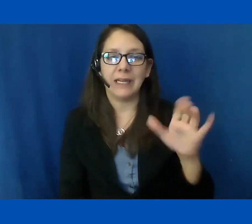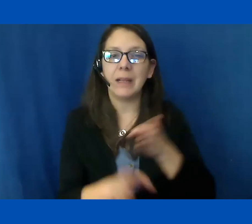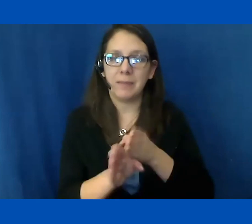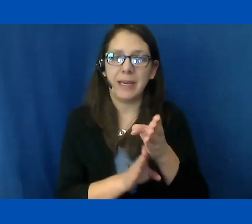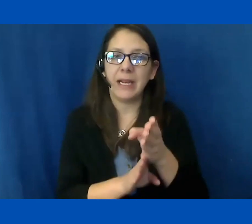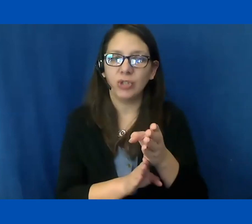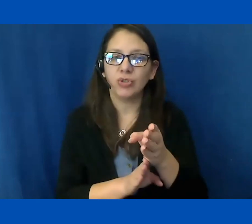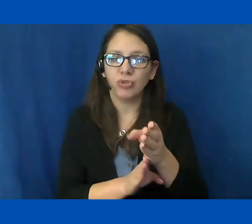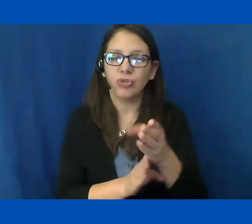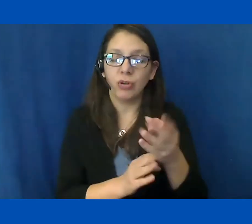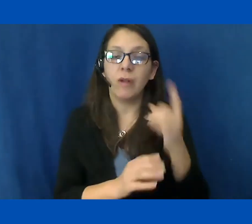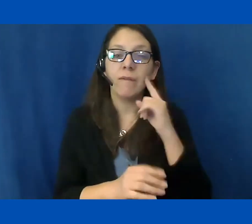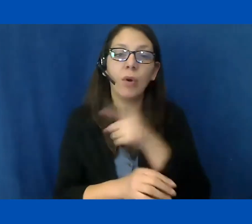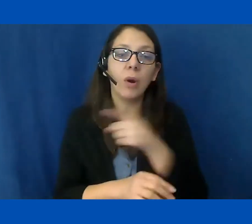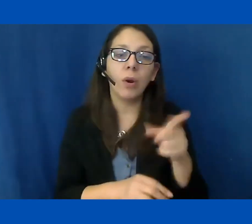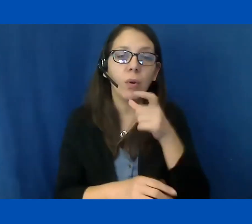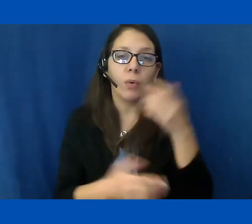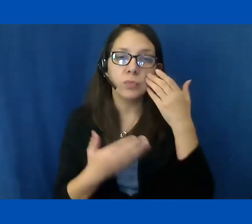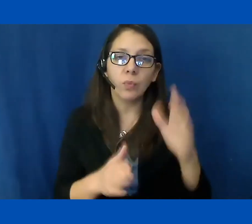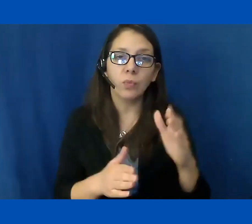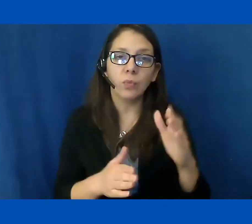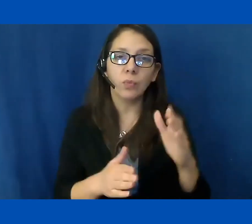it's basically